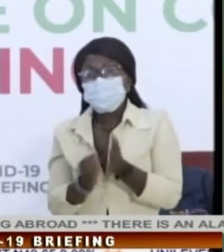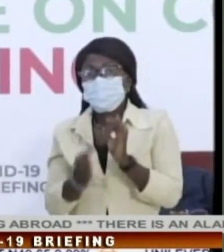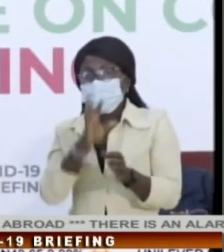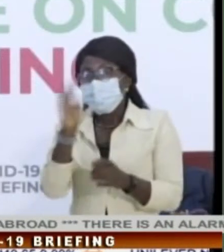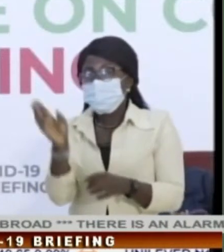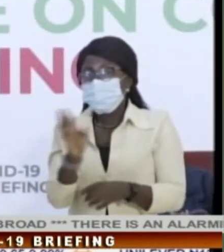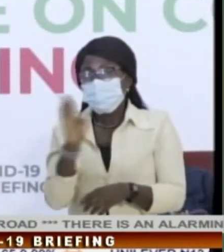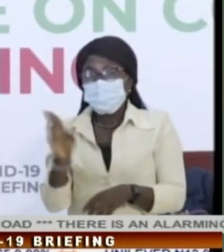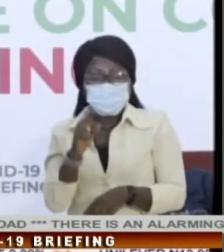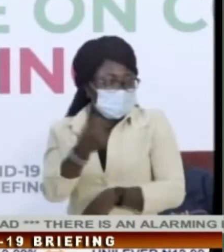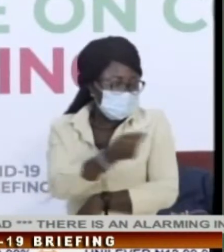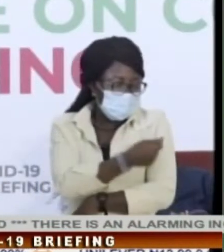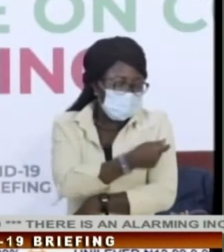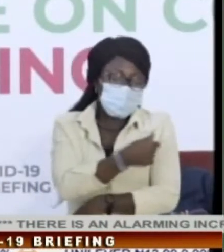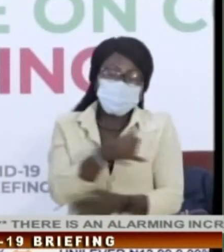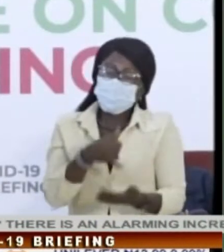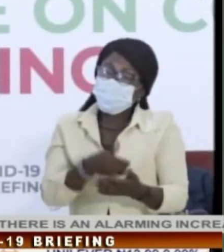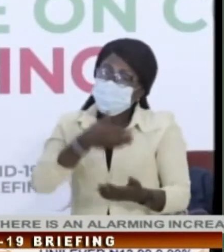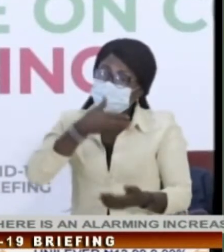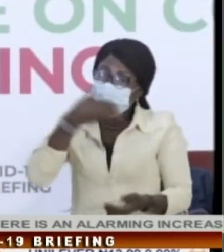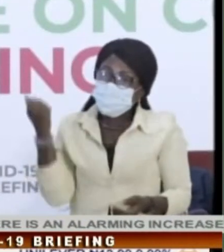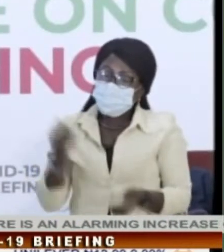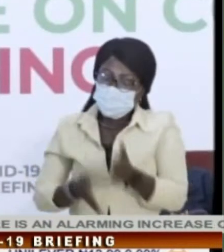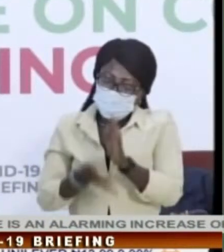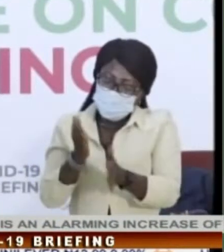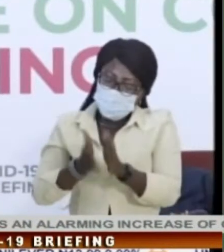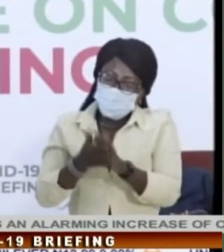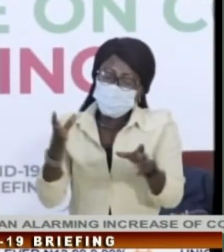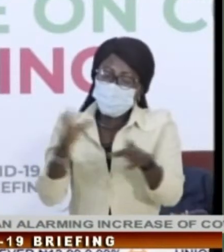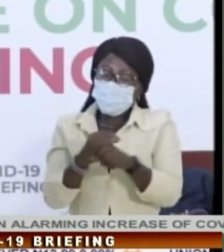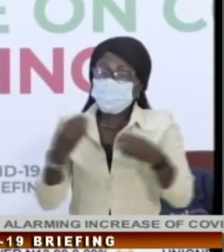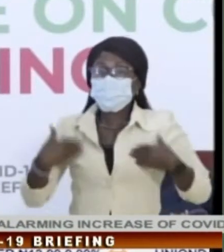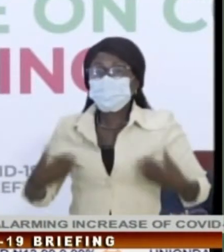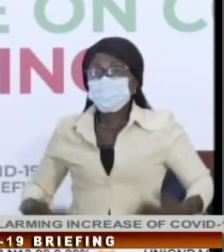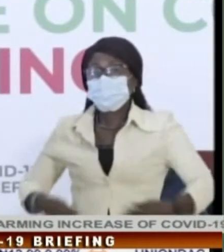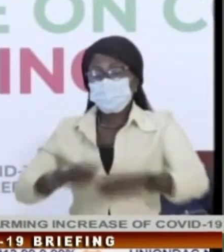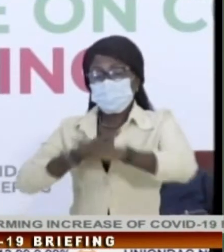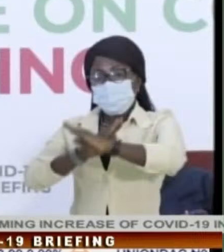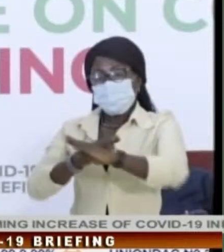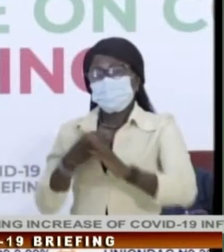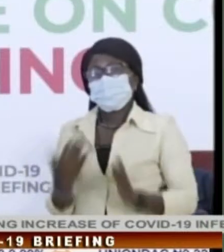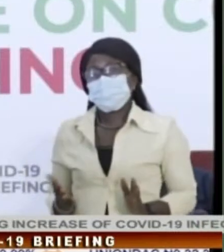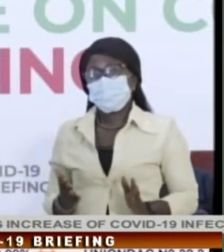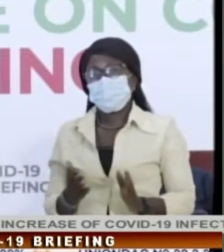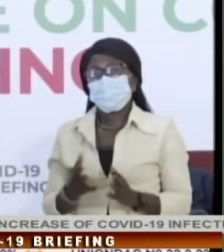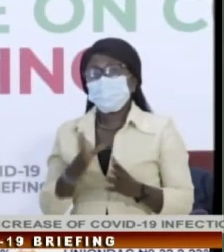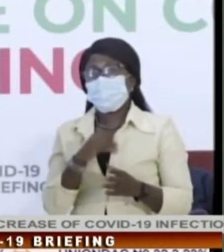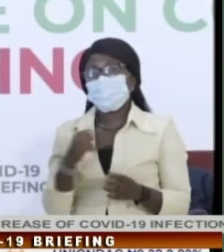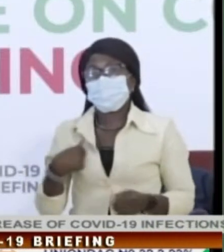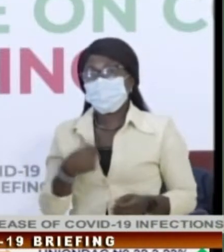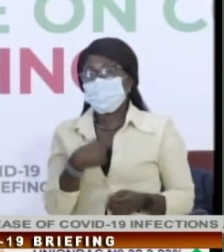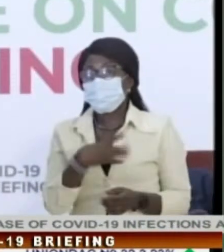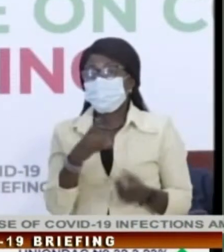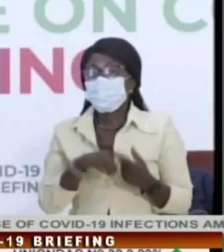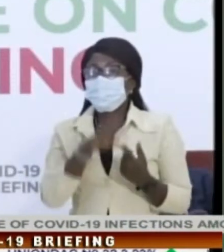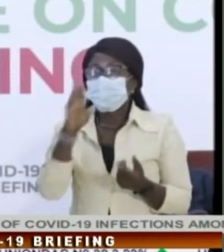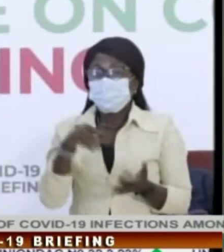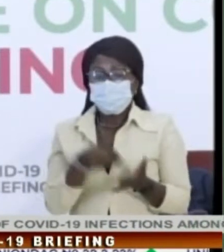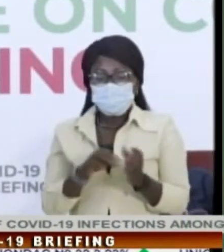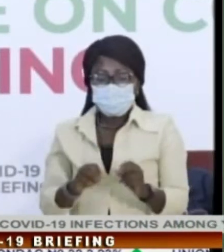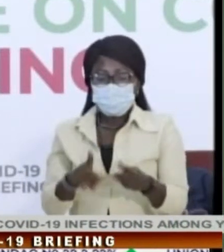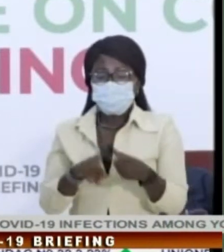herd immunity. You are able to protect more people using vaccines. I would like to use this opportunity